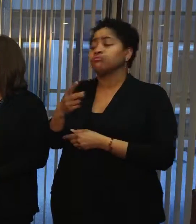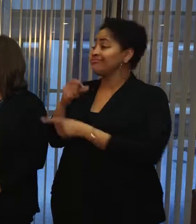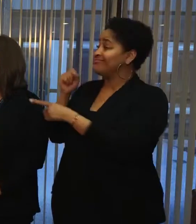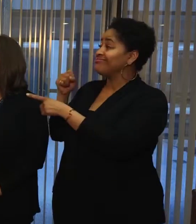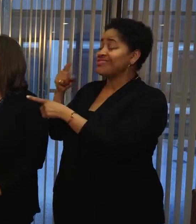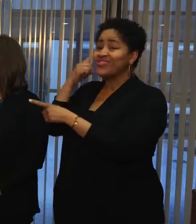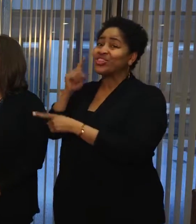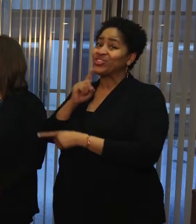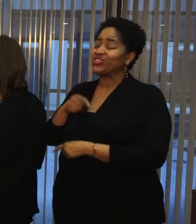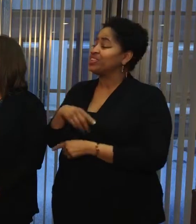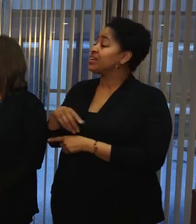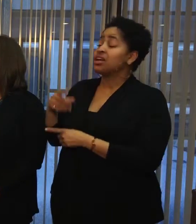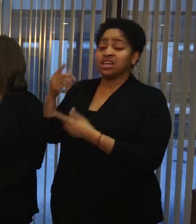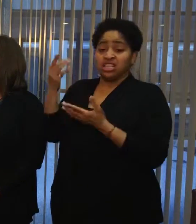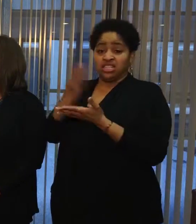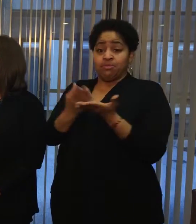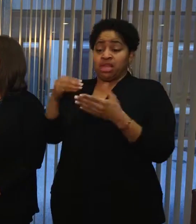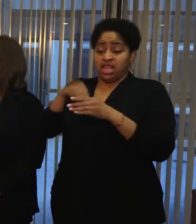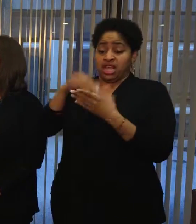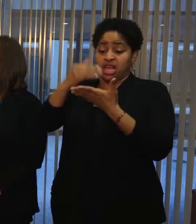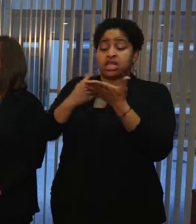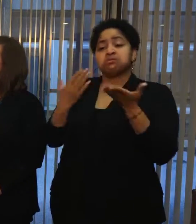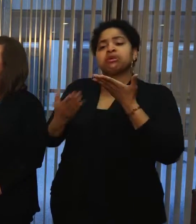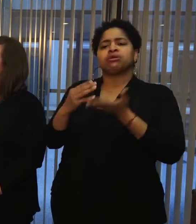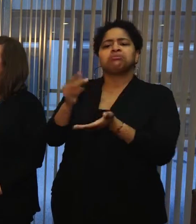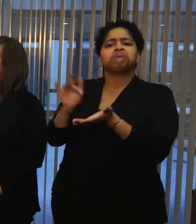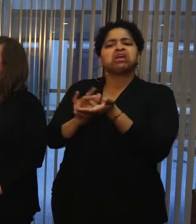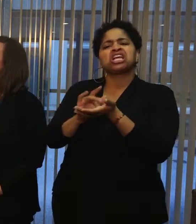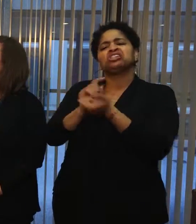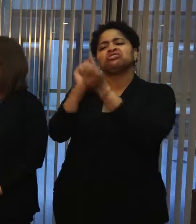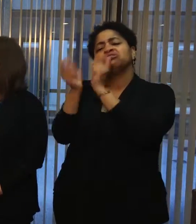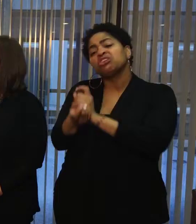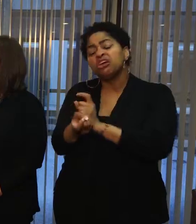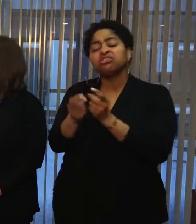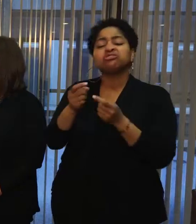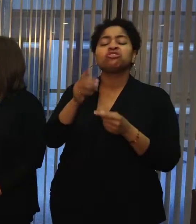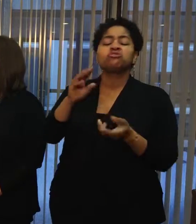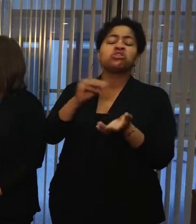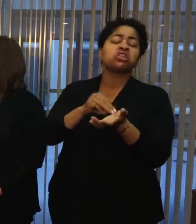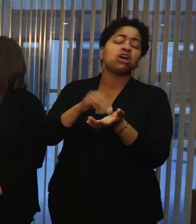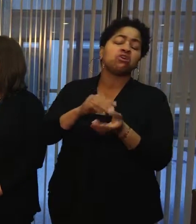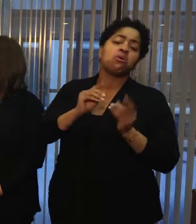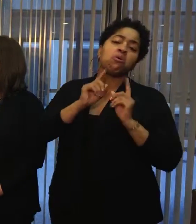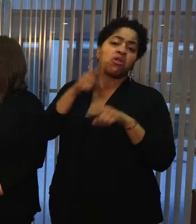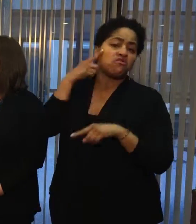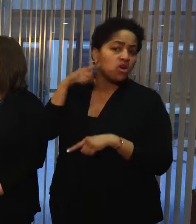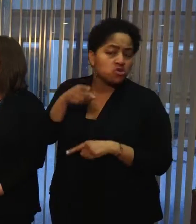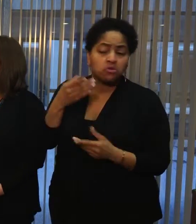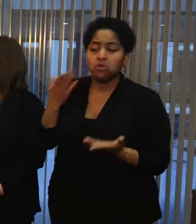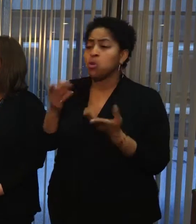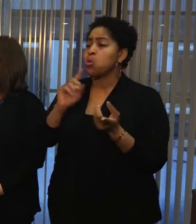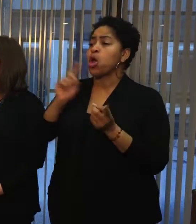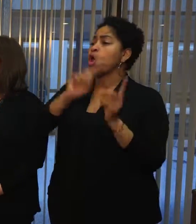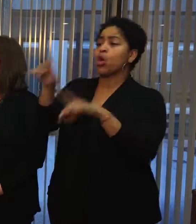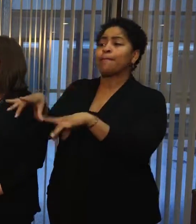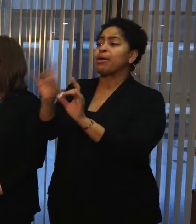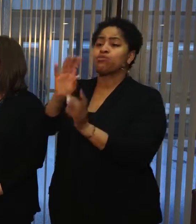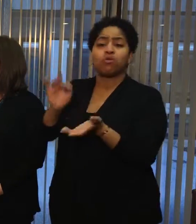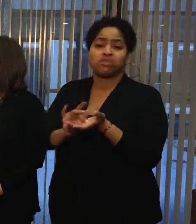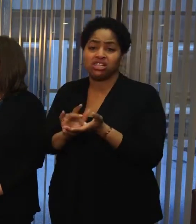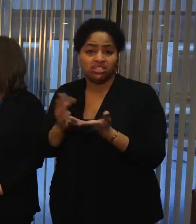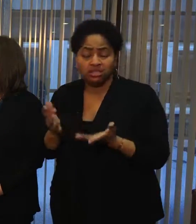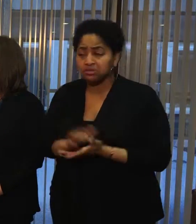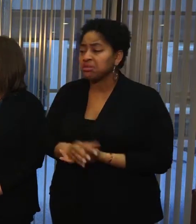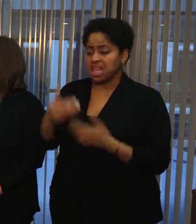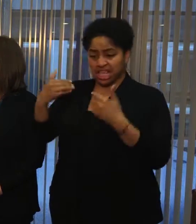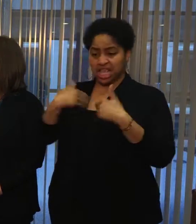absolutely. So some things that could be in this list are maybe some medication changes that your doctor ordered, where you can go pick those up.